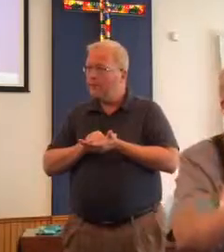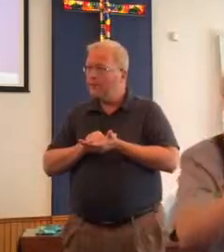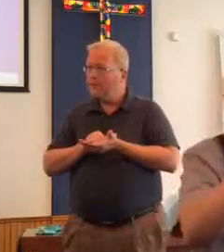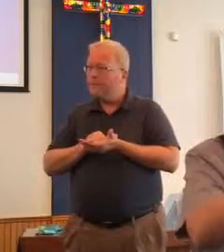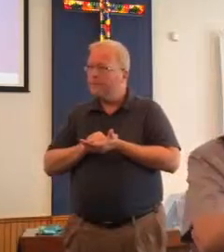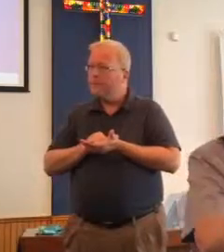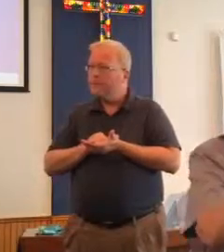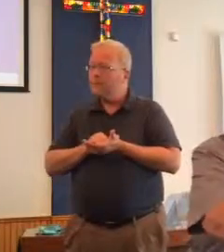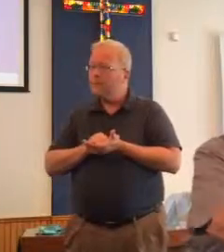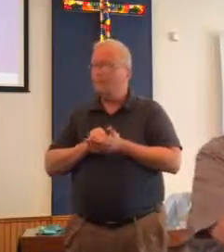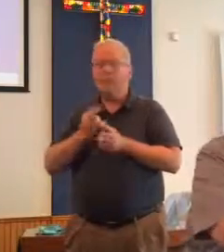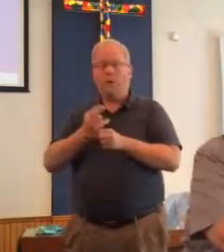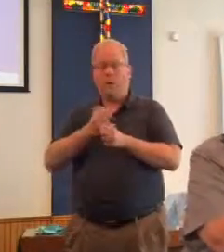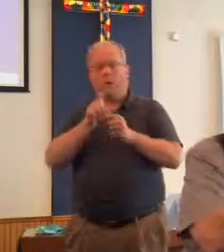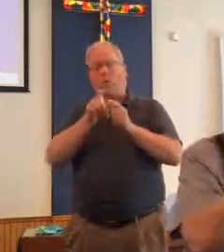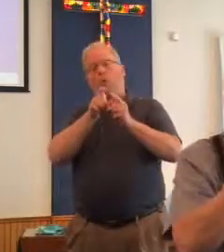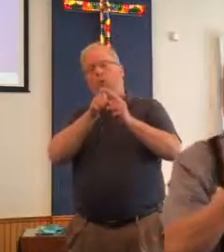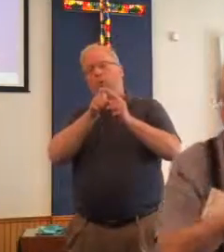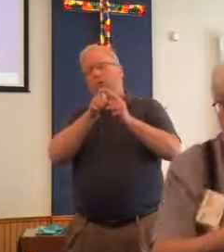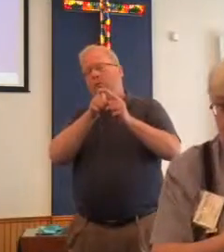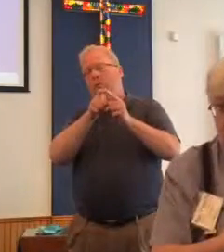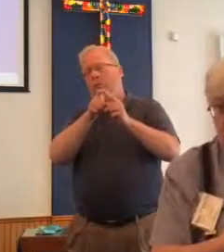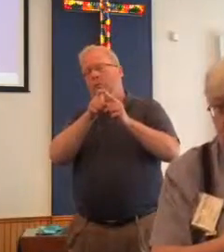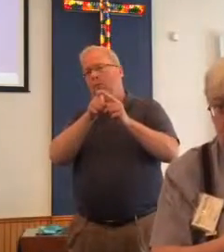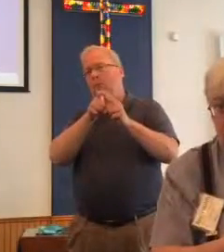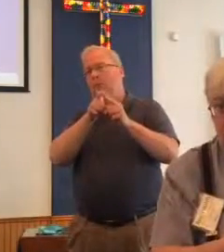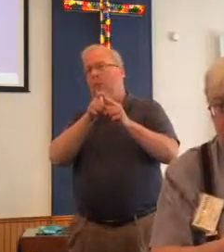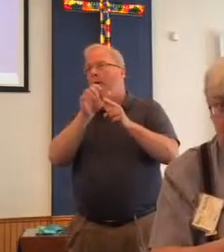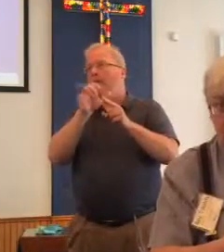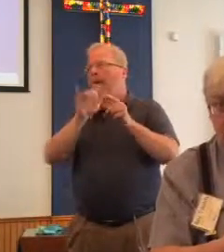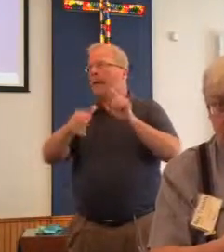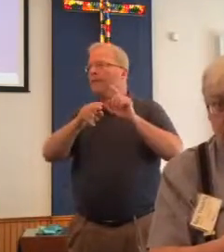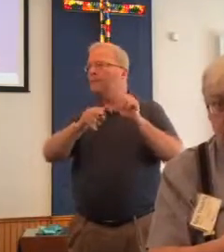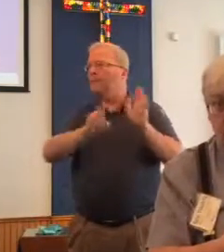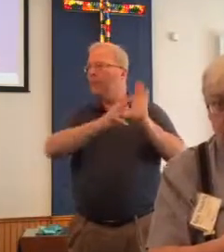who other people are for us.